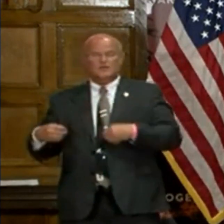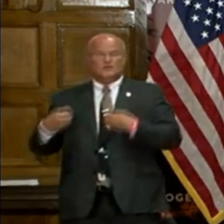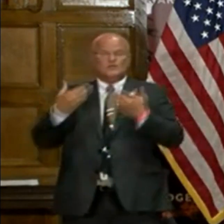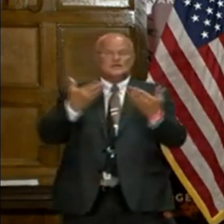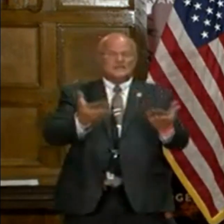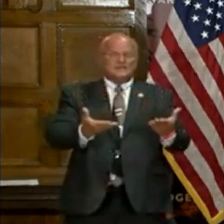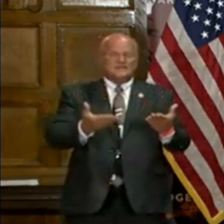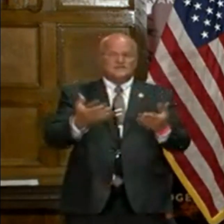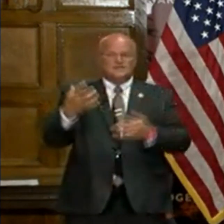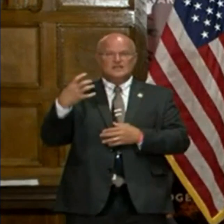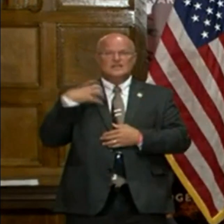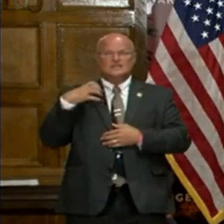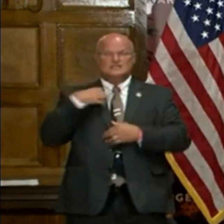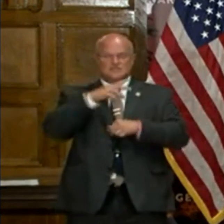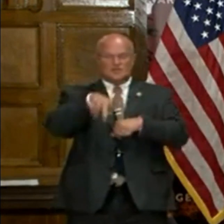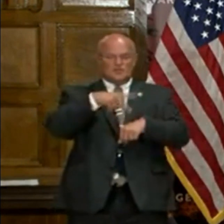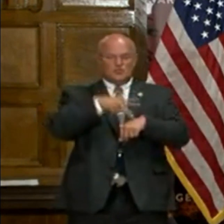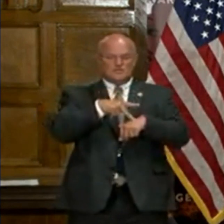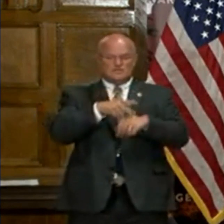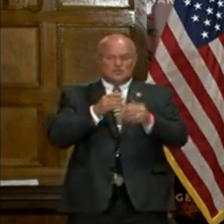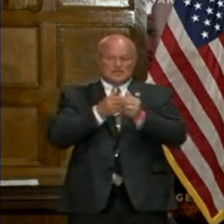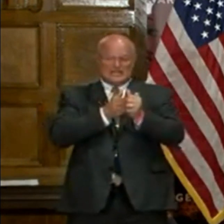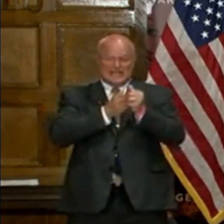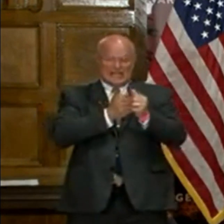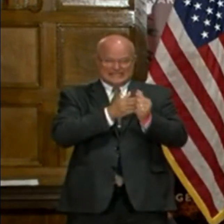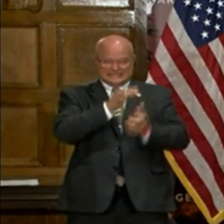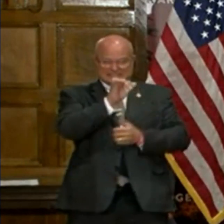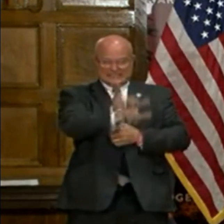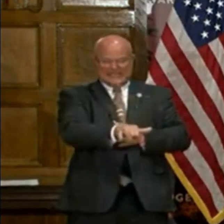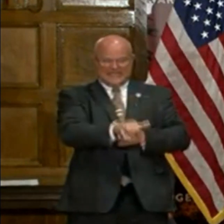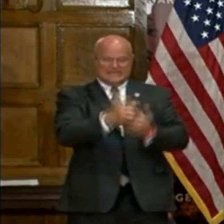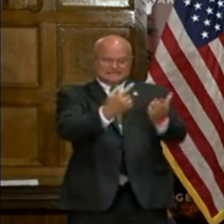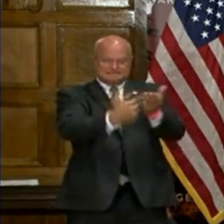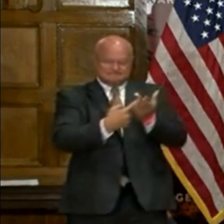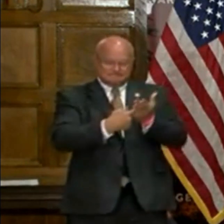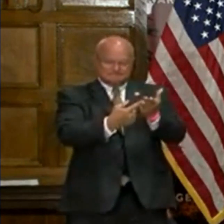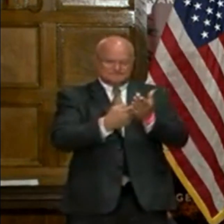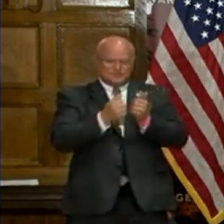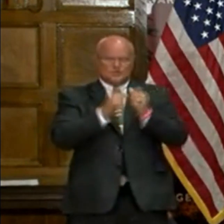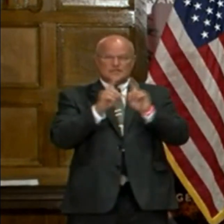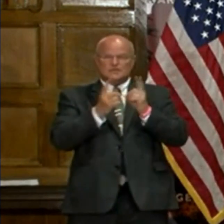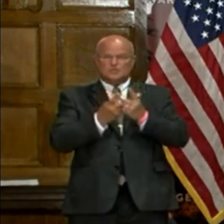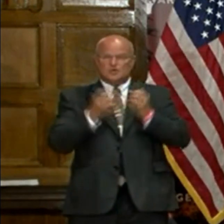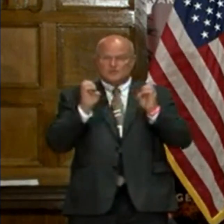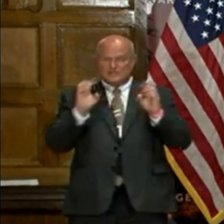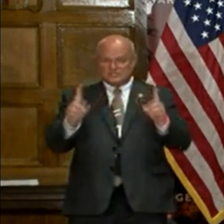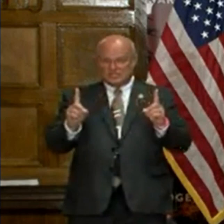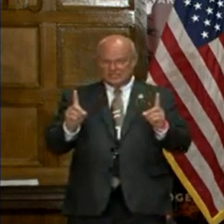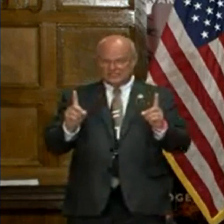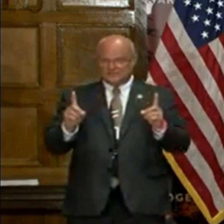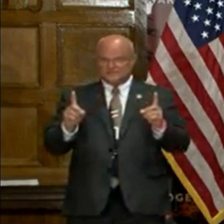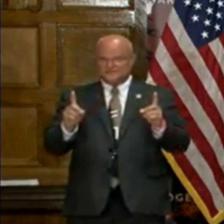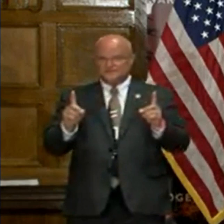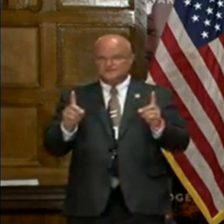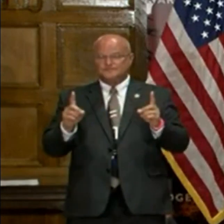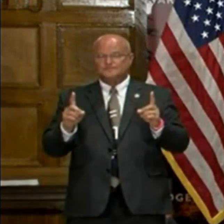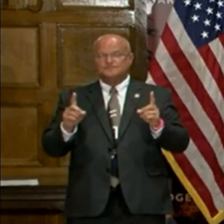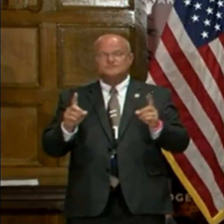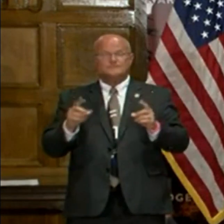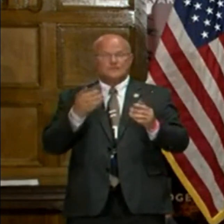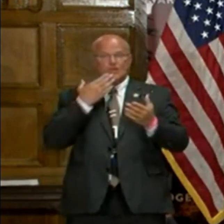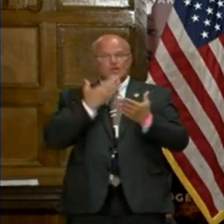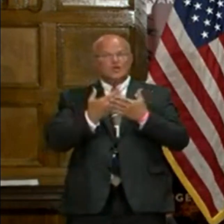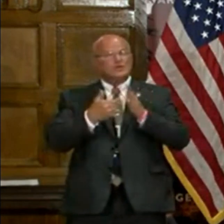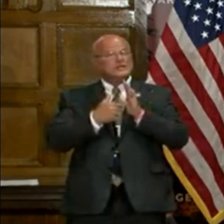chief principal guidance on in consultation with the Department of Education. A